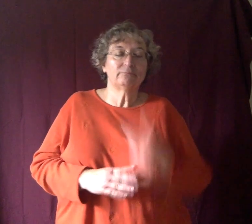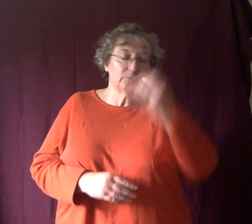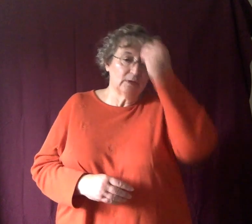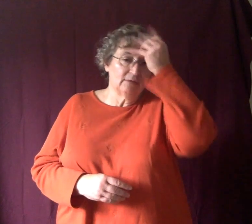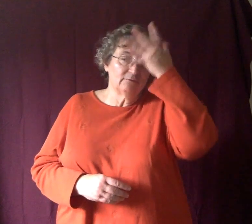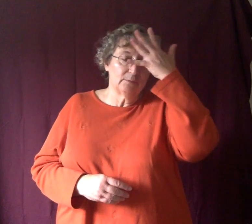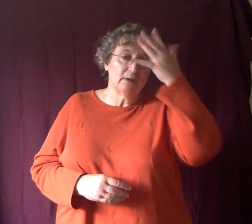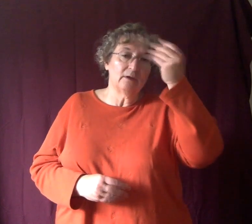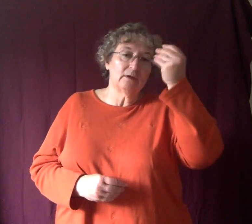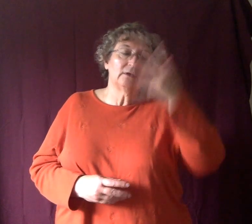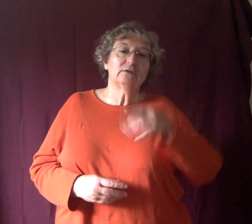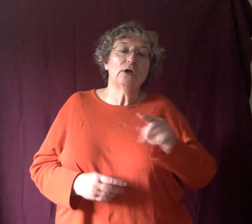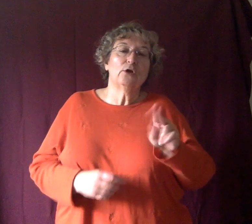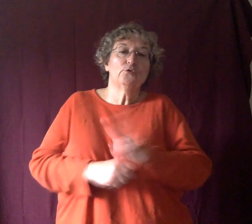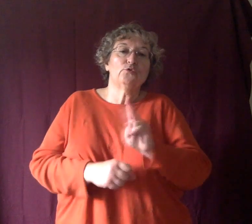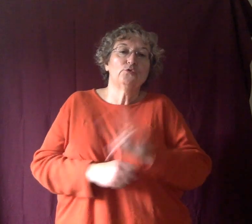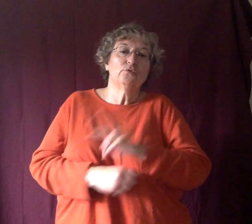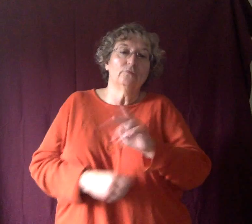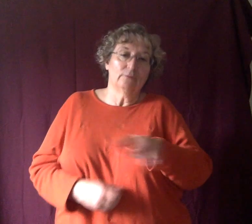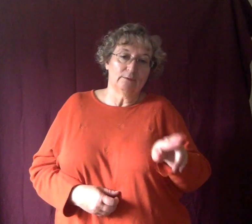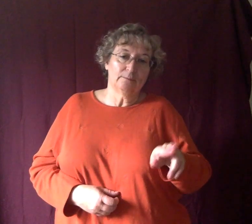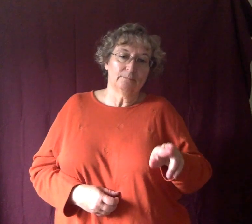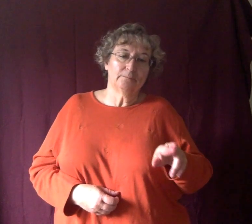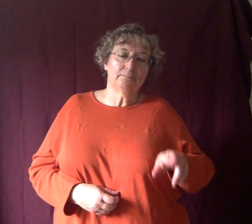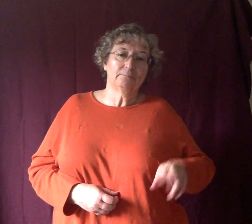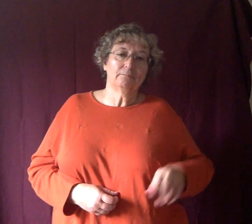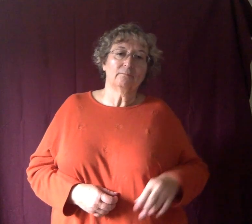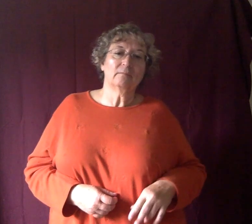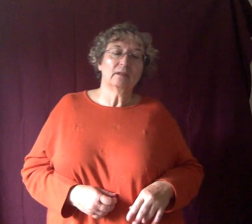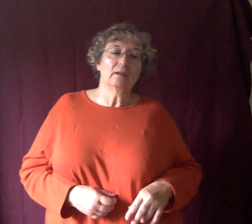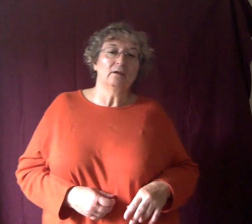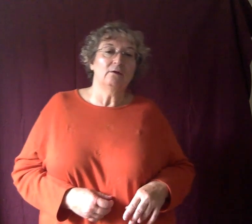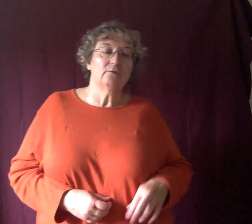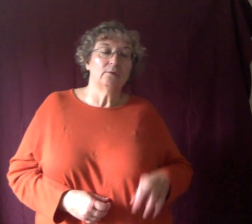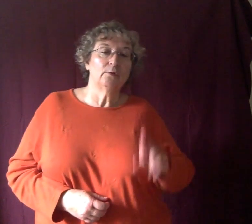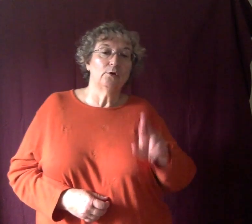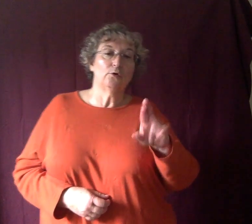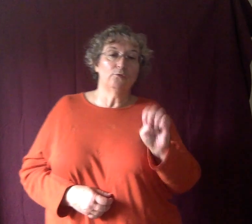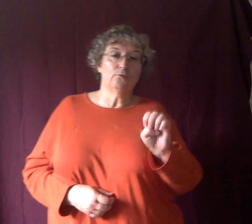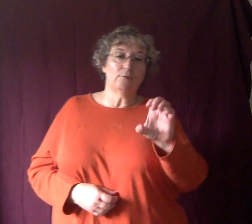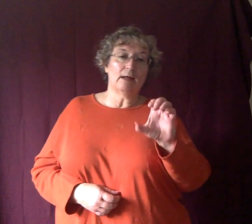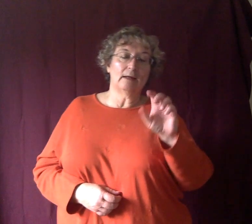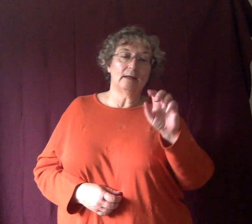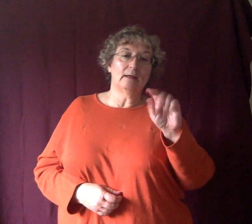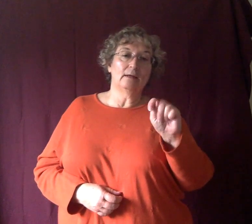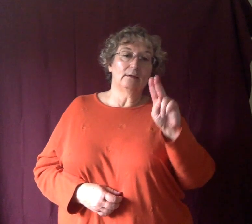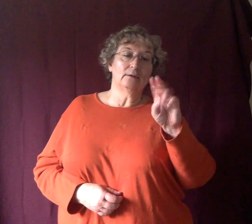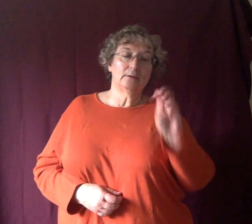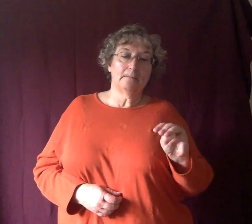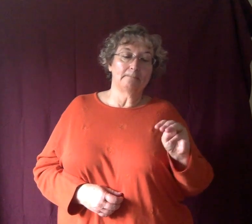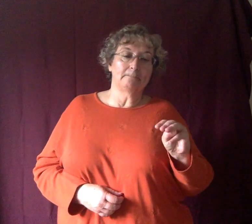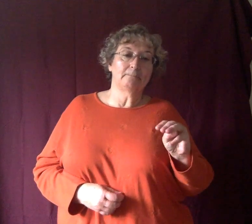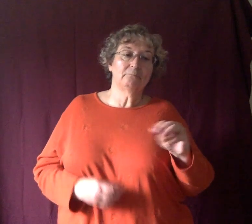perceive it as the urge to use the restroom. From the rectum, material will move out of your body through a structure known